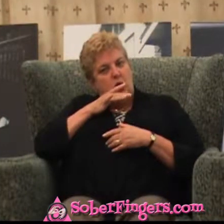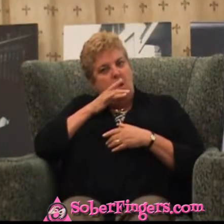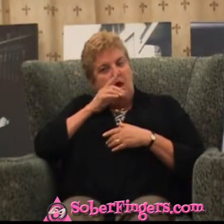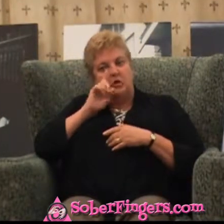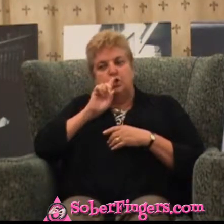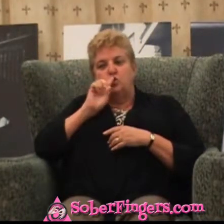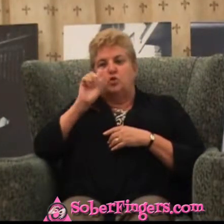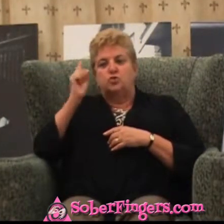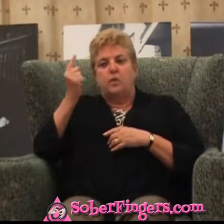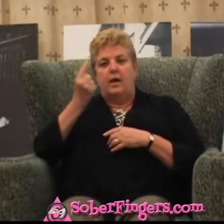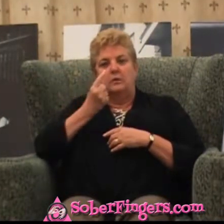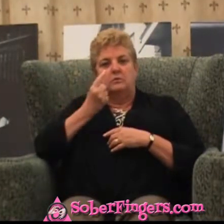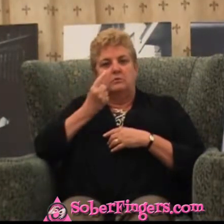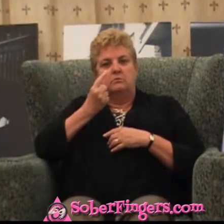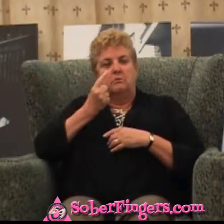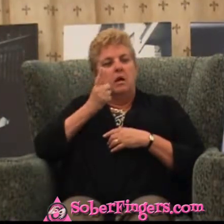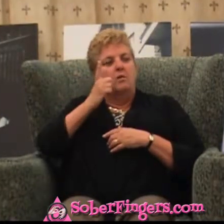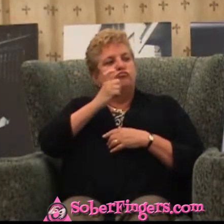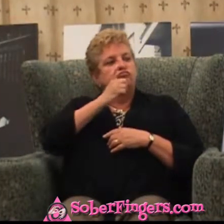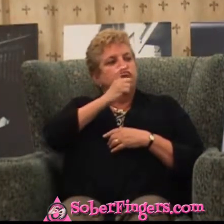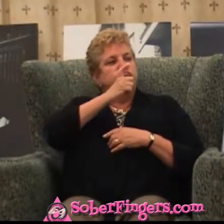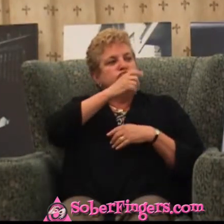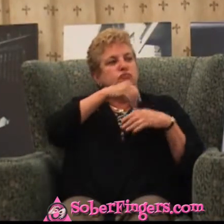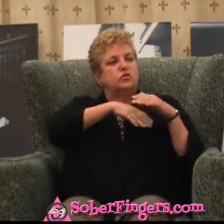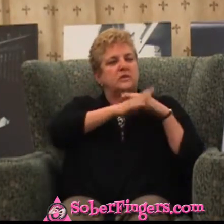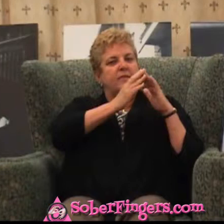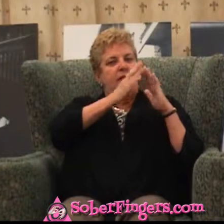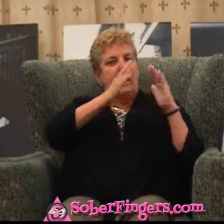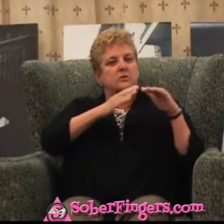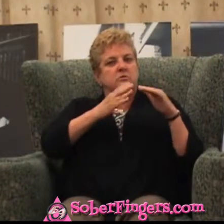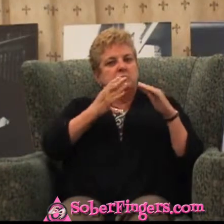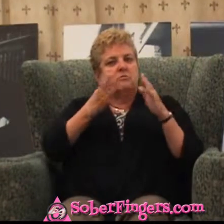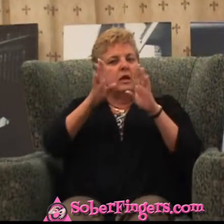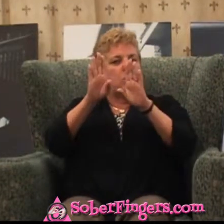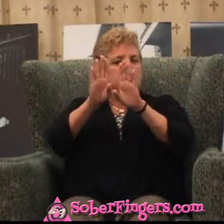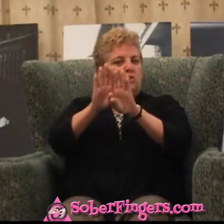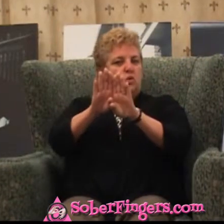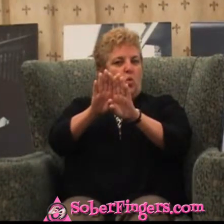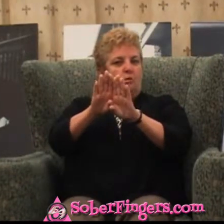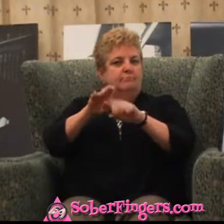around and walks back in the house and closes the door.